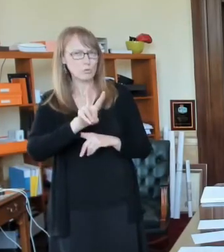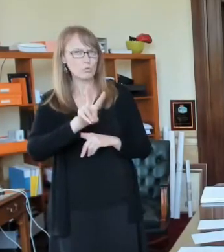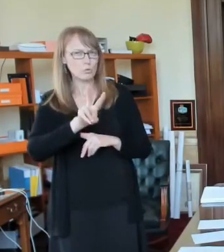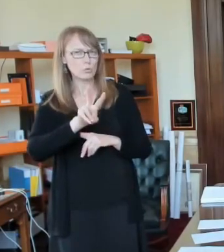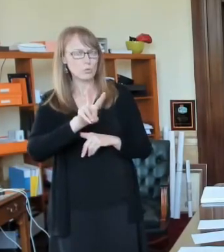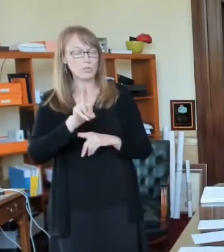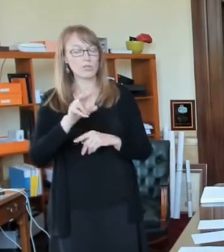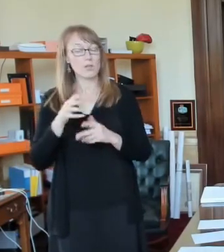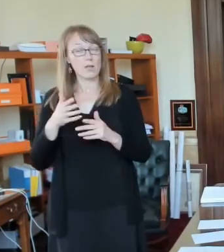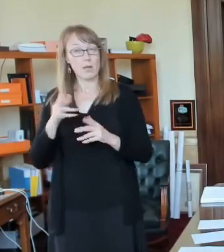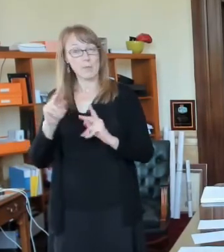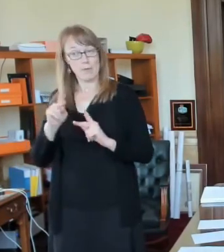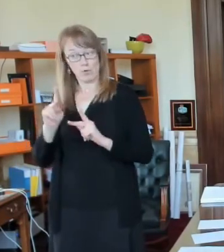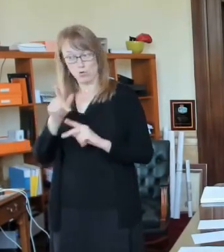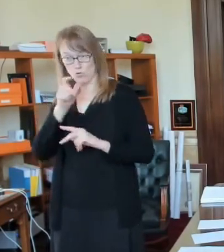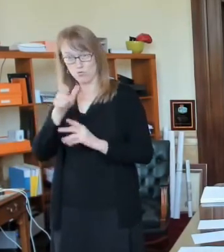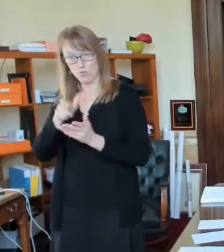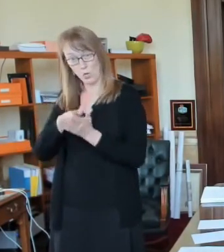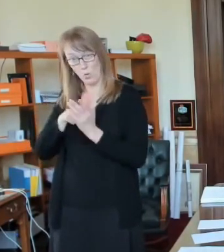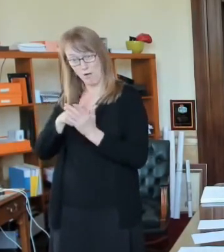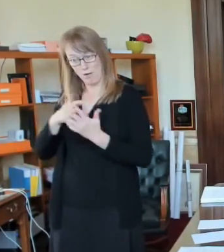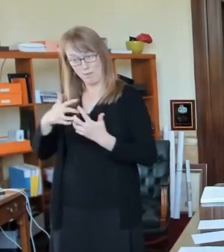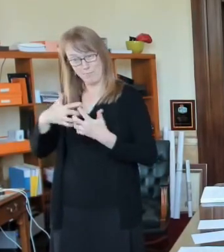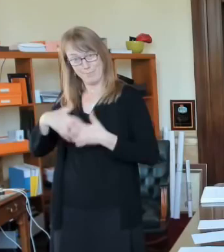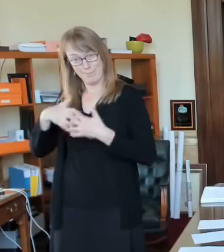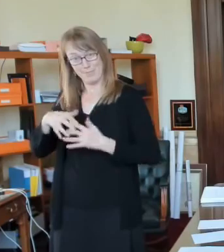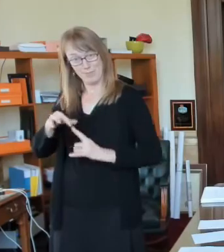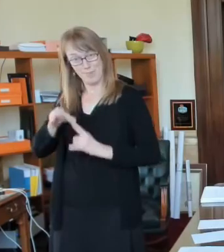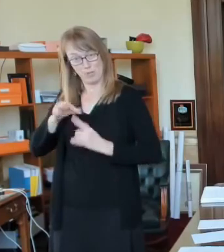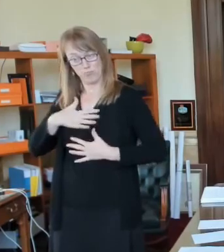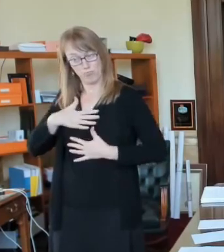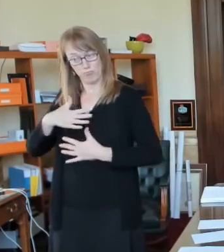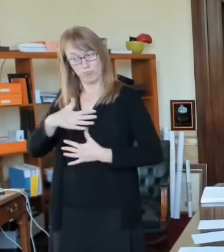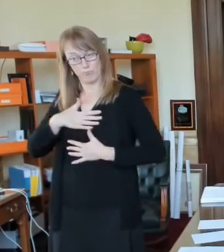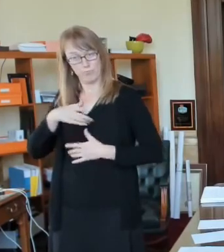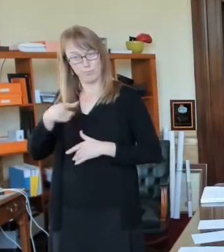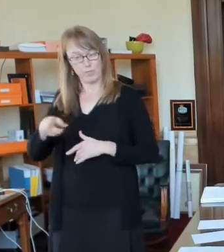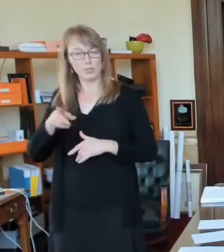on ventilators. So we are